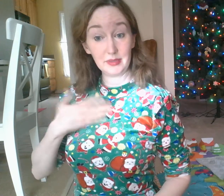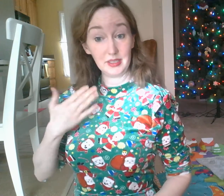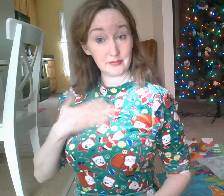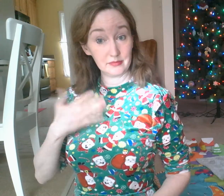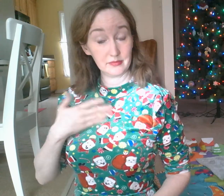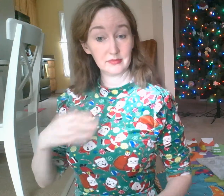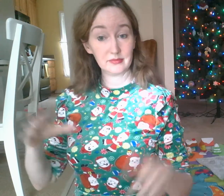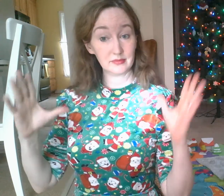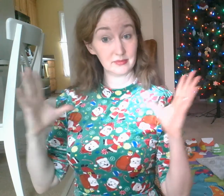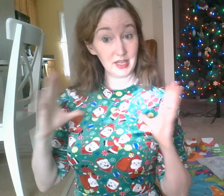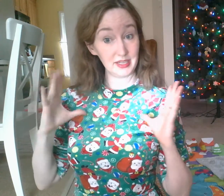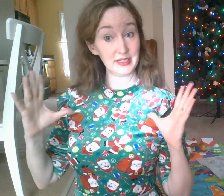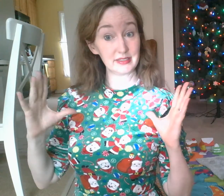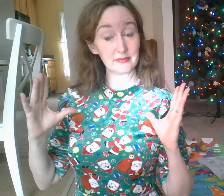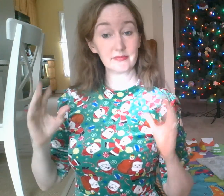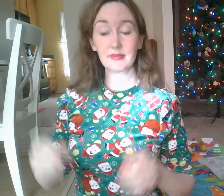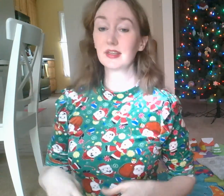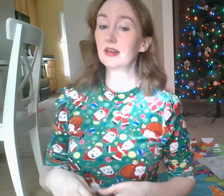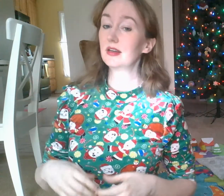happy holidays.